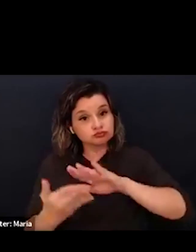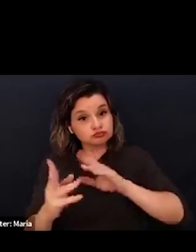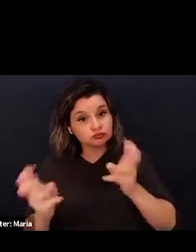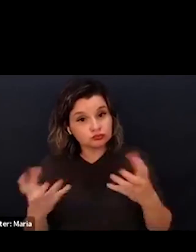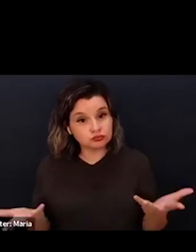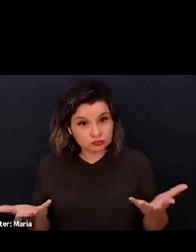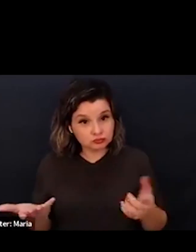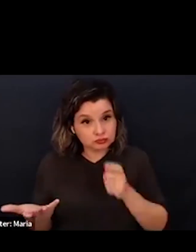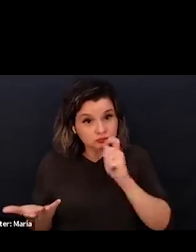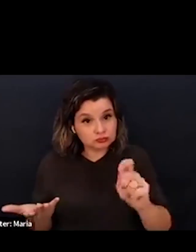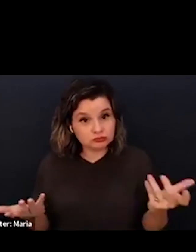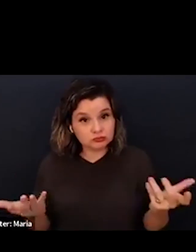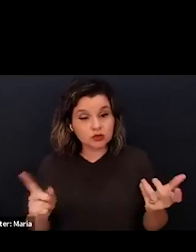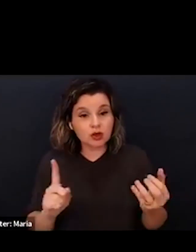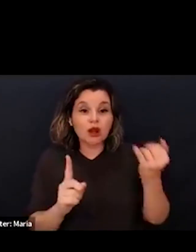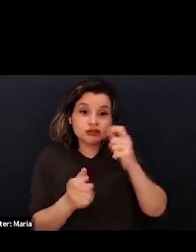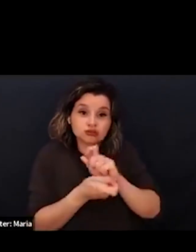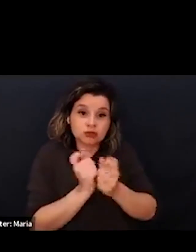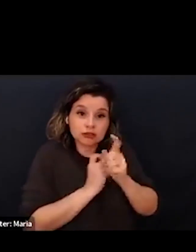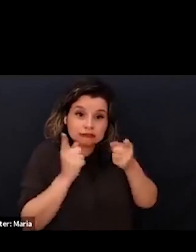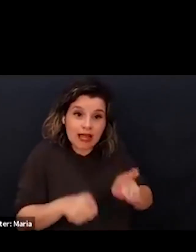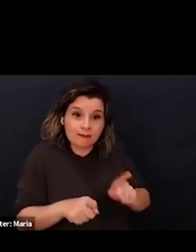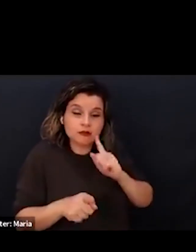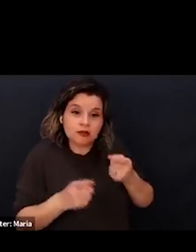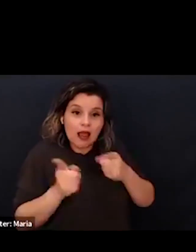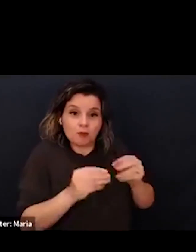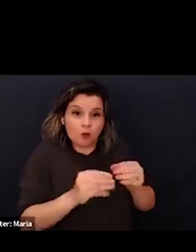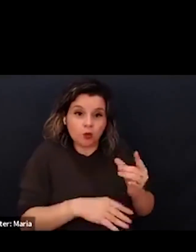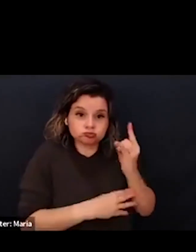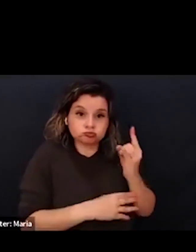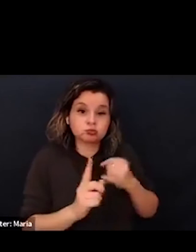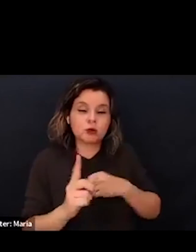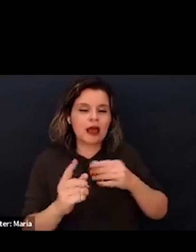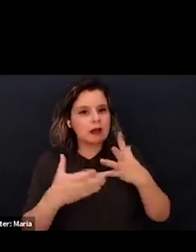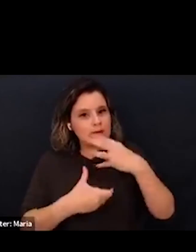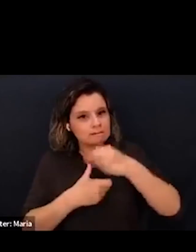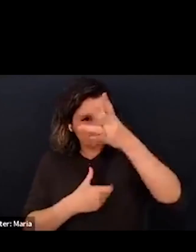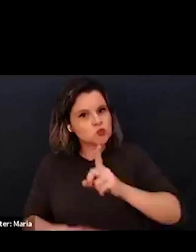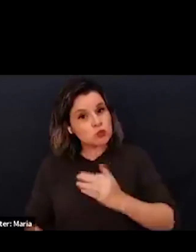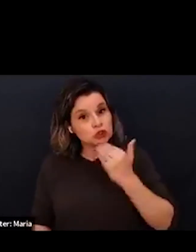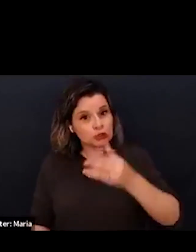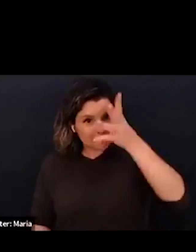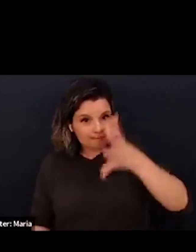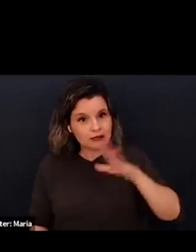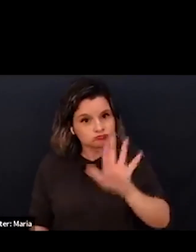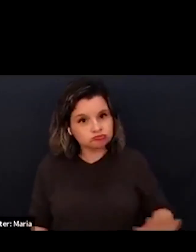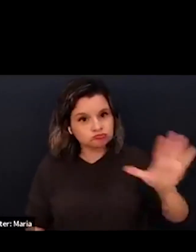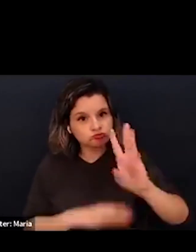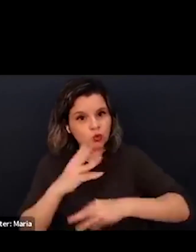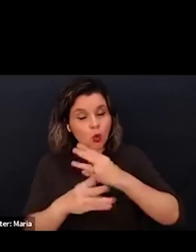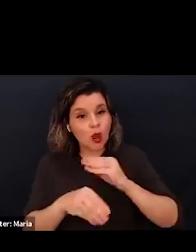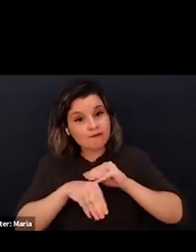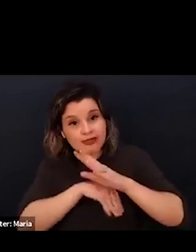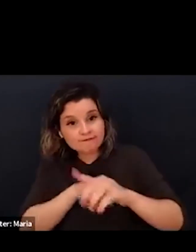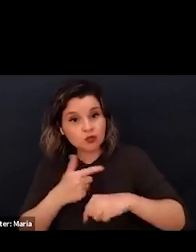changes that that need to happen will happen much more quickly, because there's an awful lot of men, including a lot of really good men out there in the world, who have influence, who